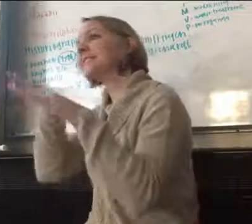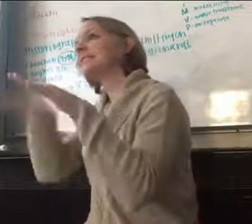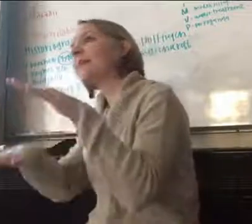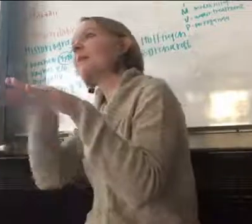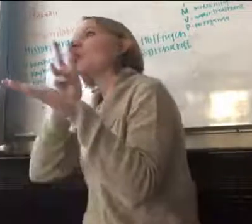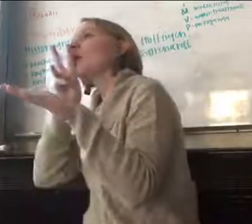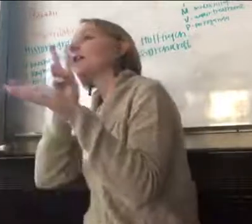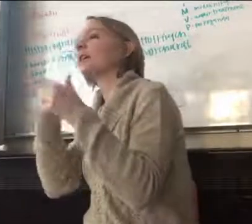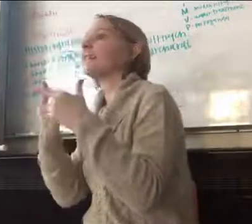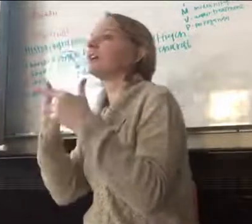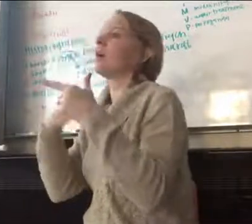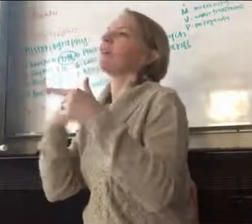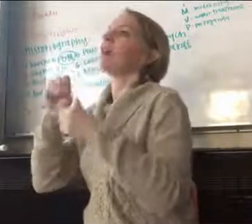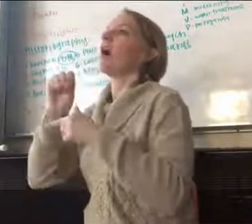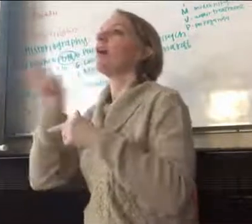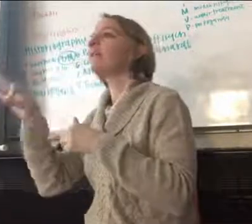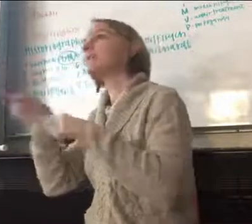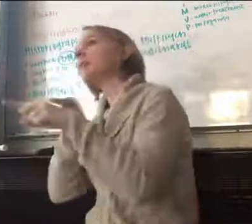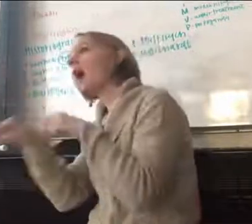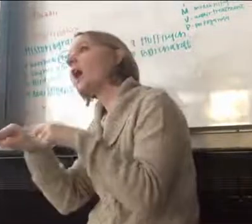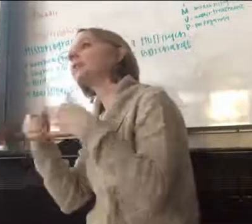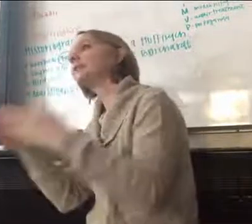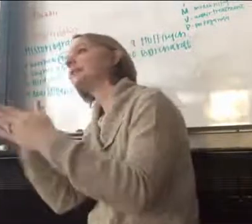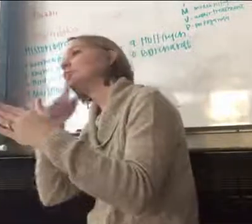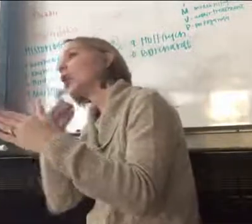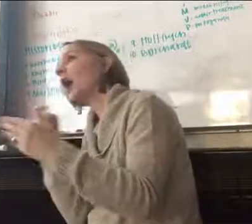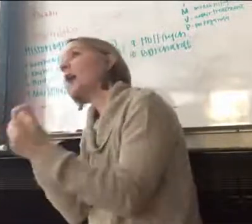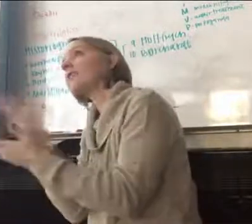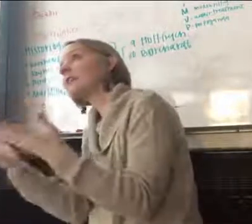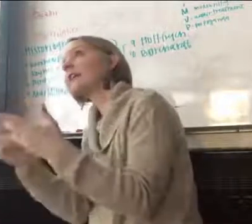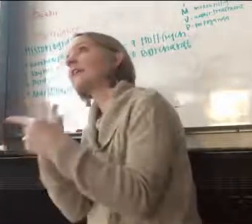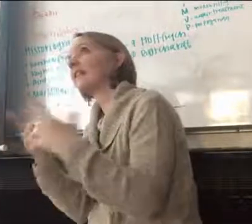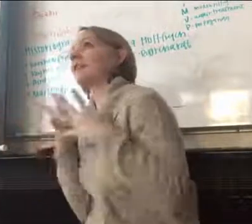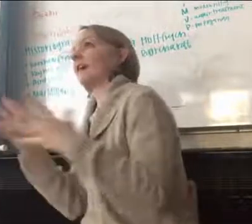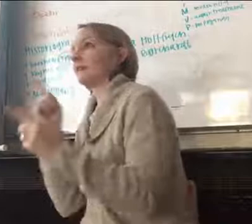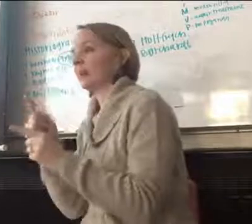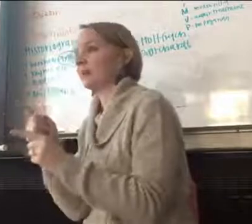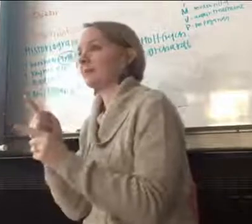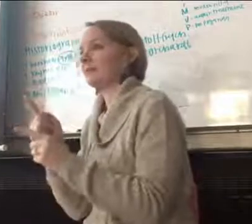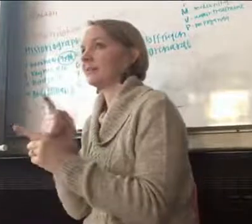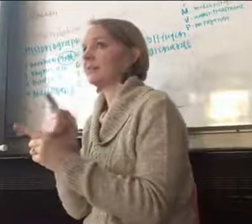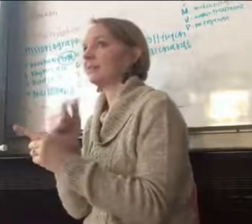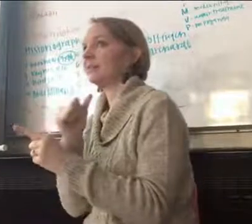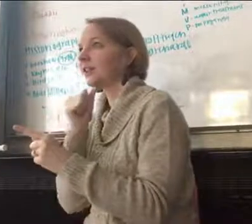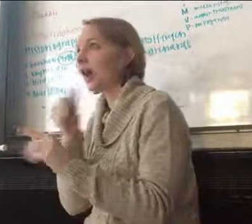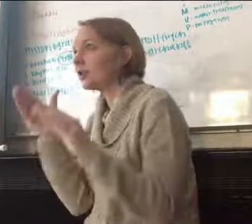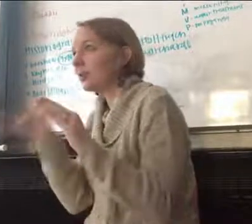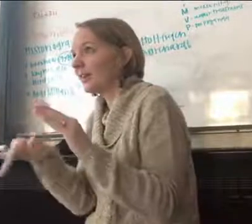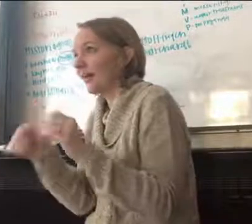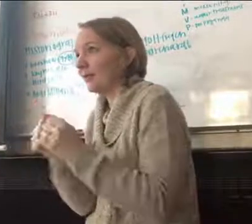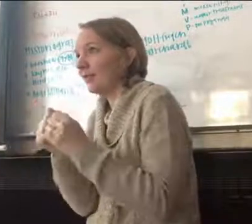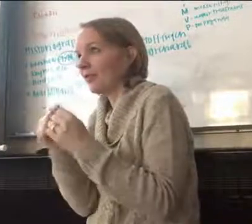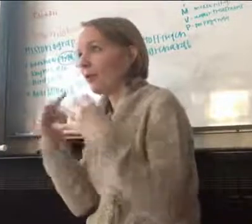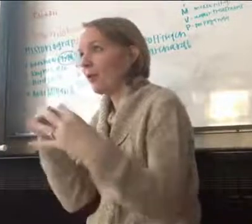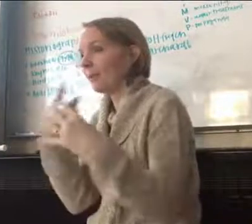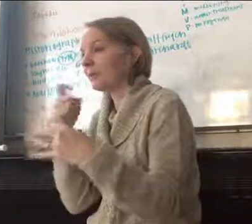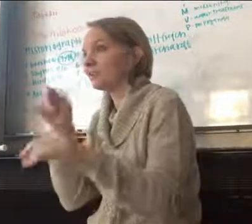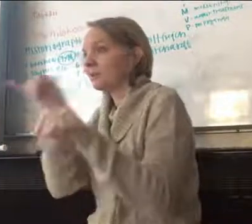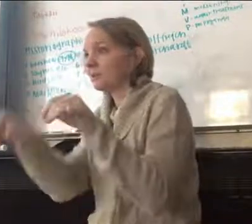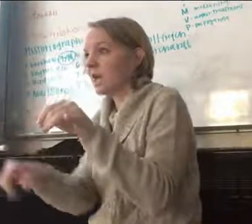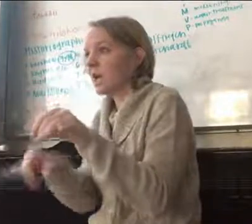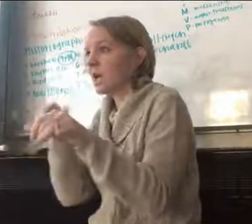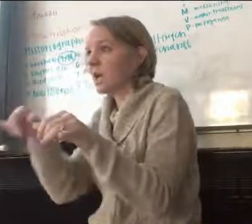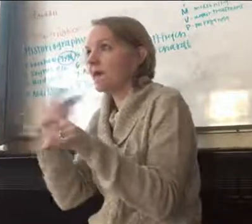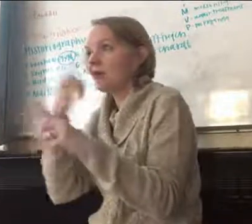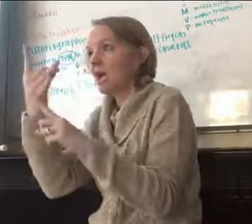have to take off your socks, you let your feet dry out for a couple hours, your socks dry out, you're fine. You're not doing that in this case because you're in the same spot for 8 to